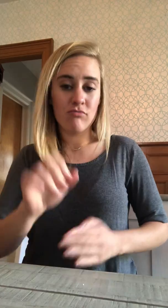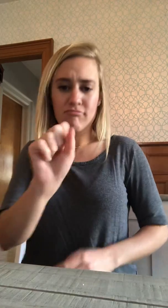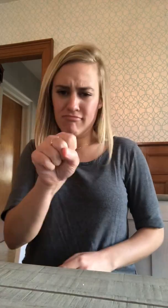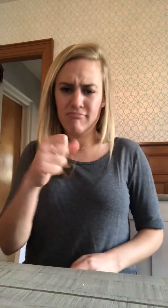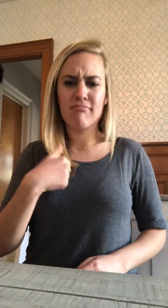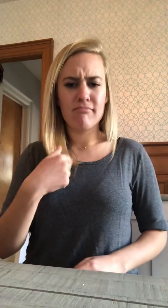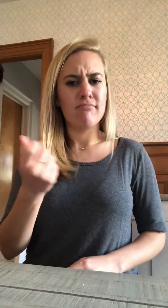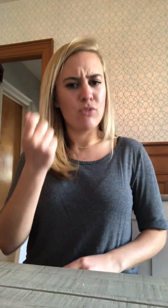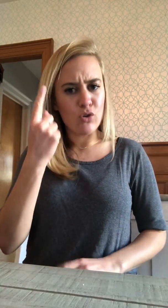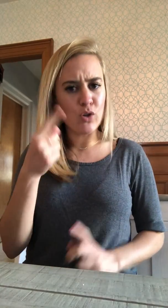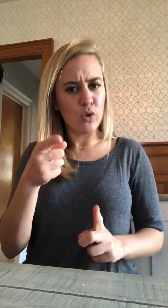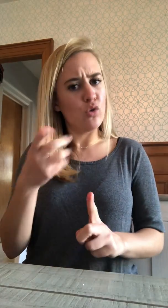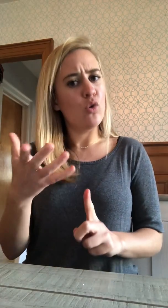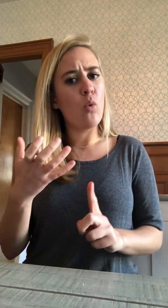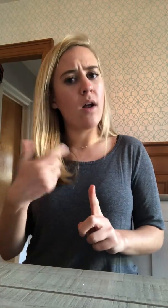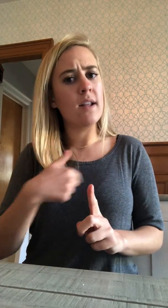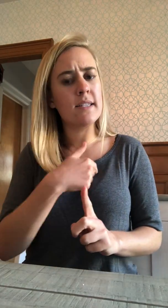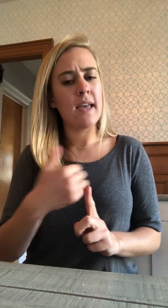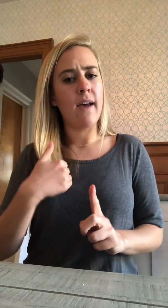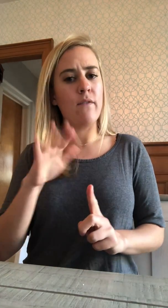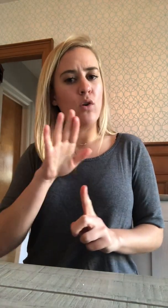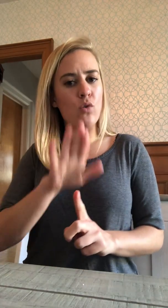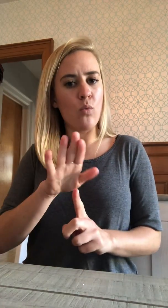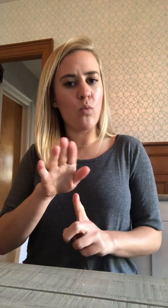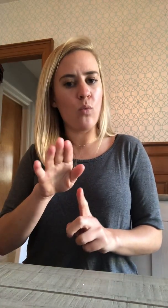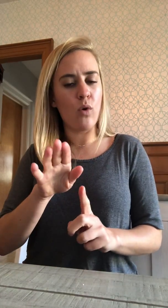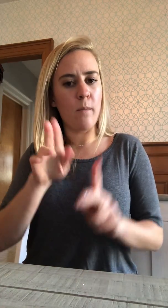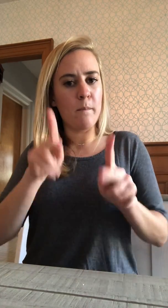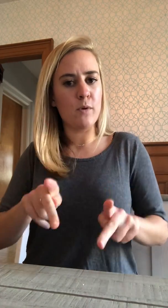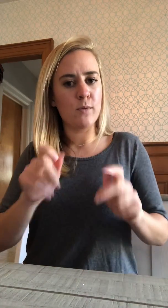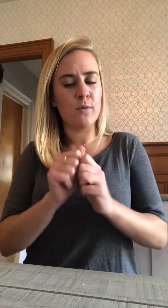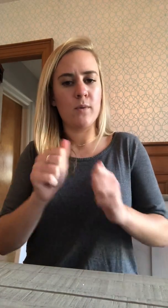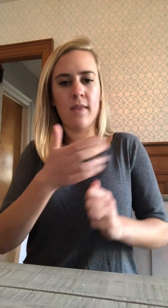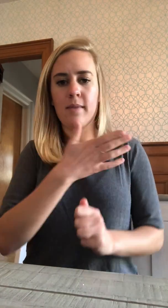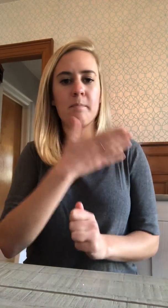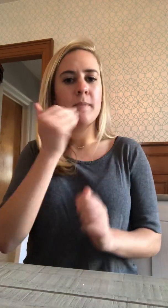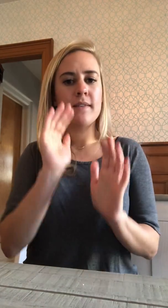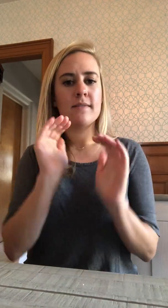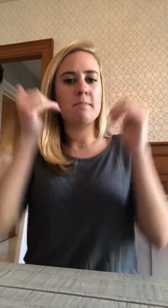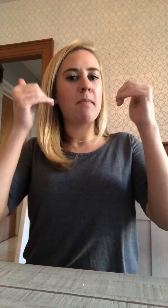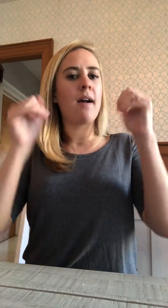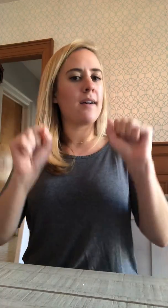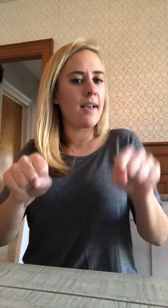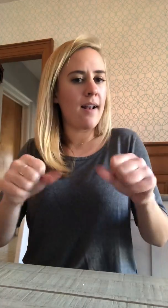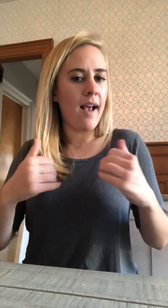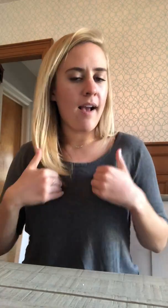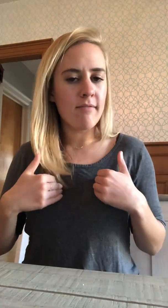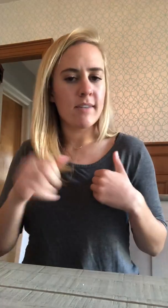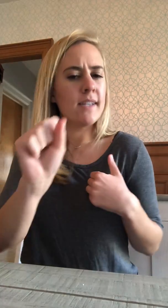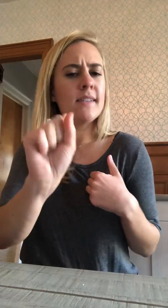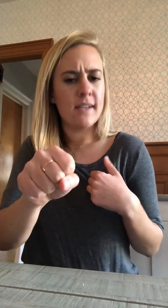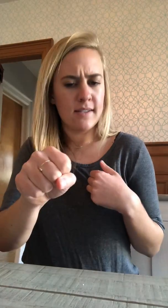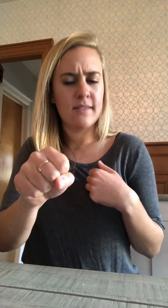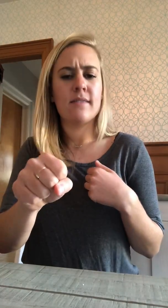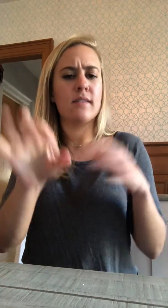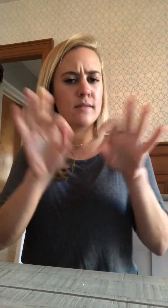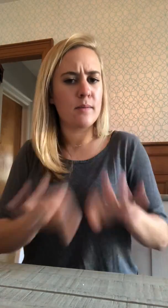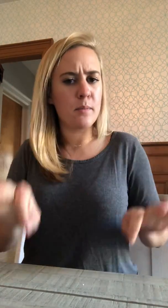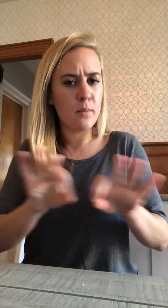have your person end up with the nicest smile that they can end up with. That is an important thing, but it is not as important as